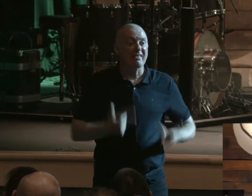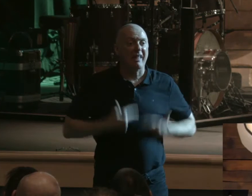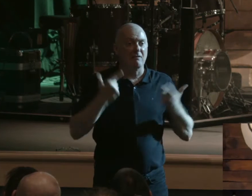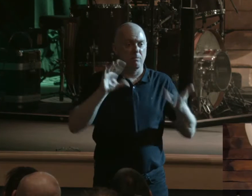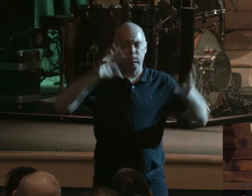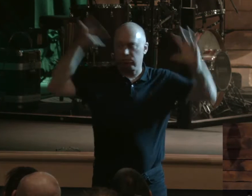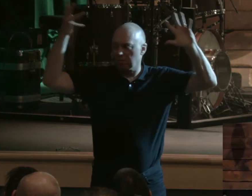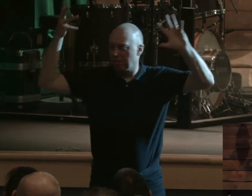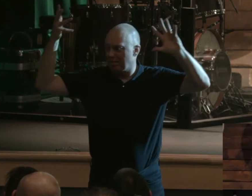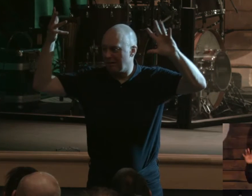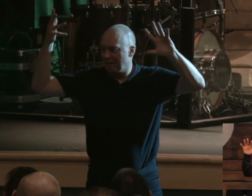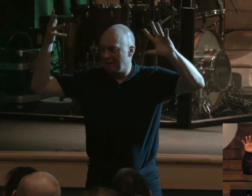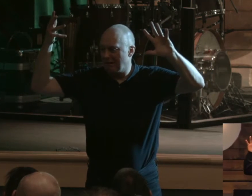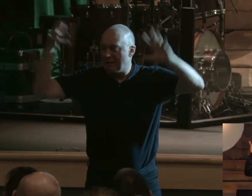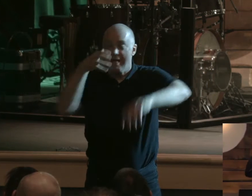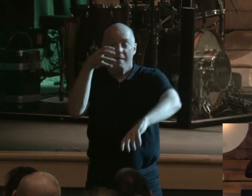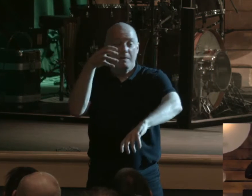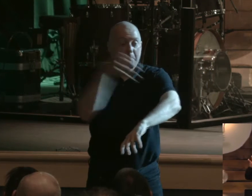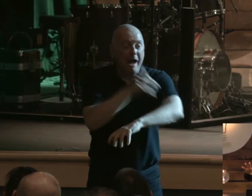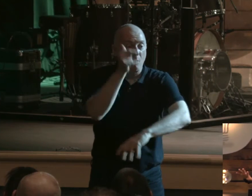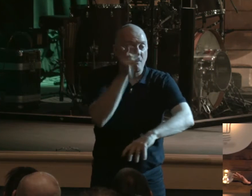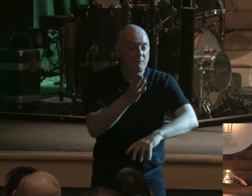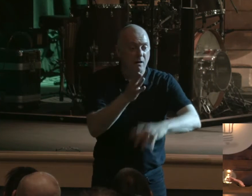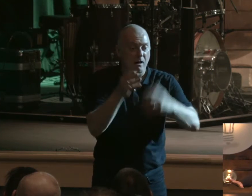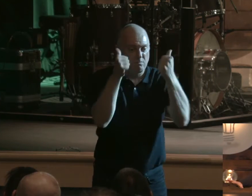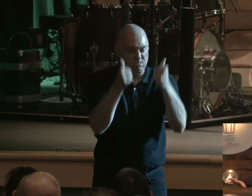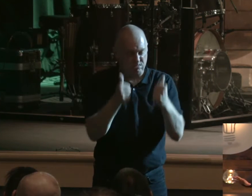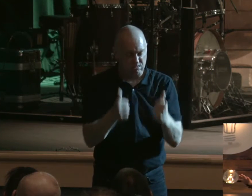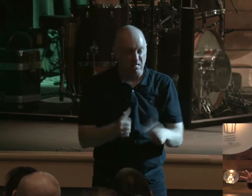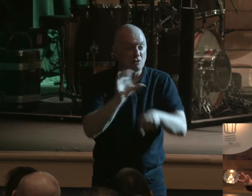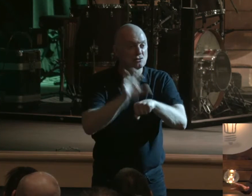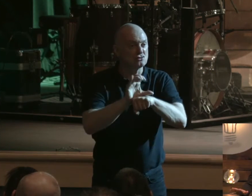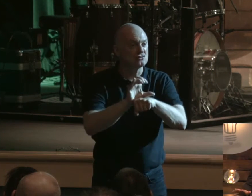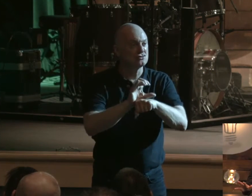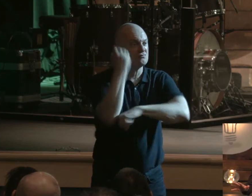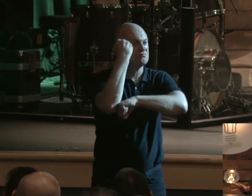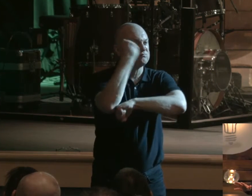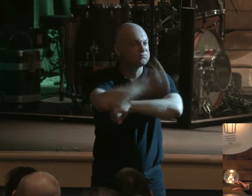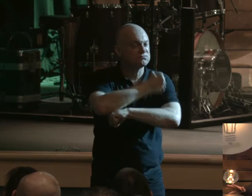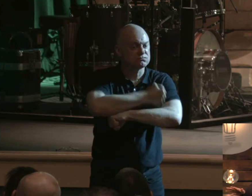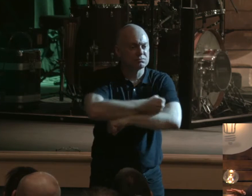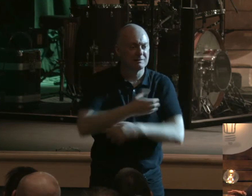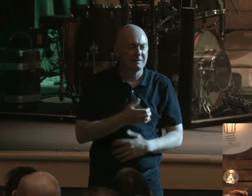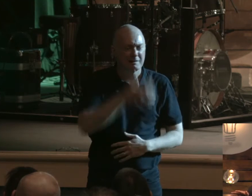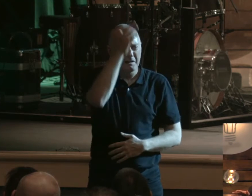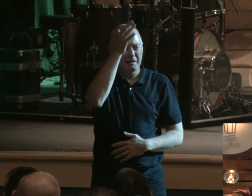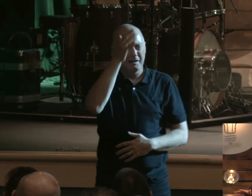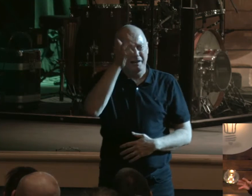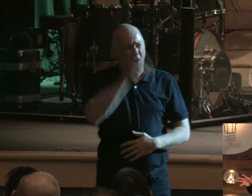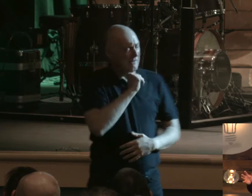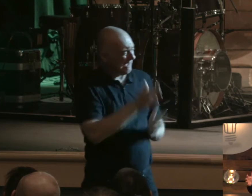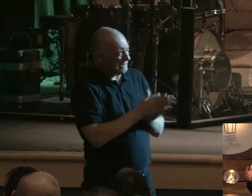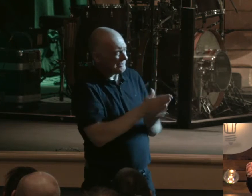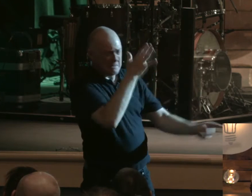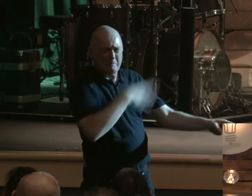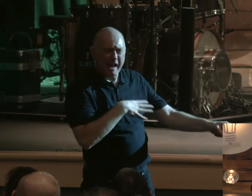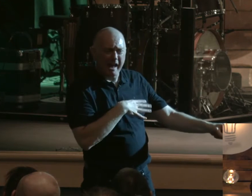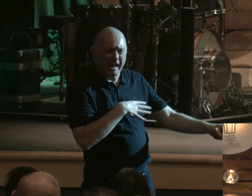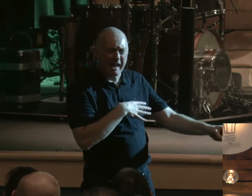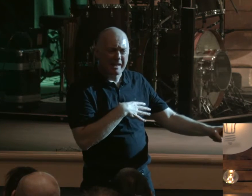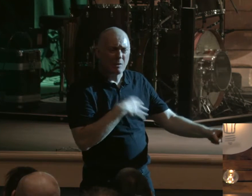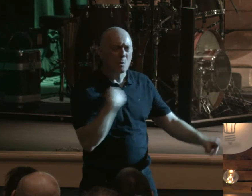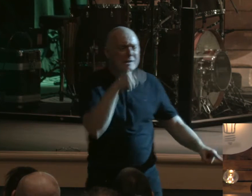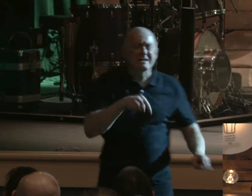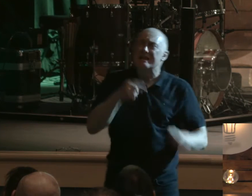out. That's when the power of God starts to leave the church. Because God is not interested in a culture of man. He's interested in the fear